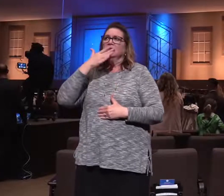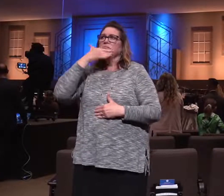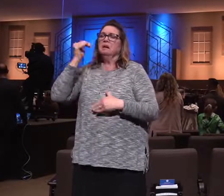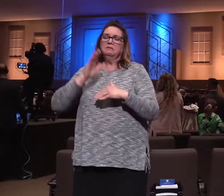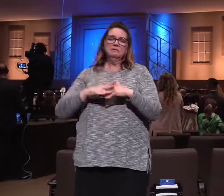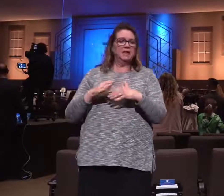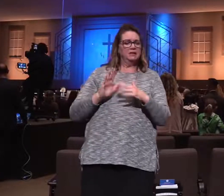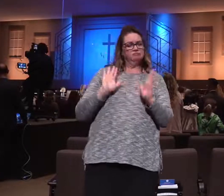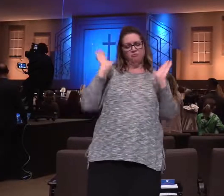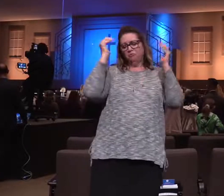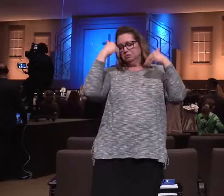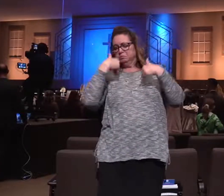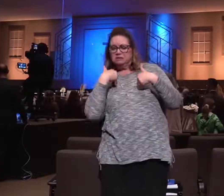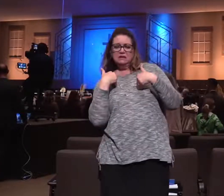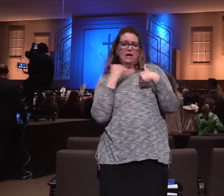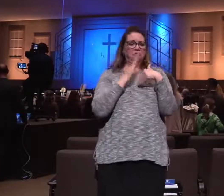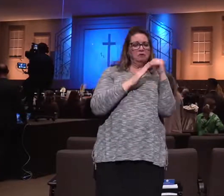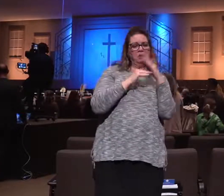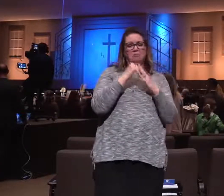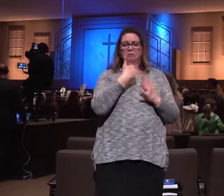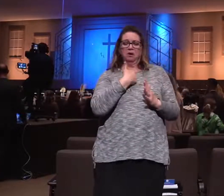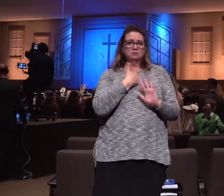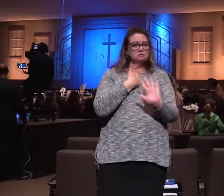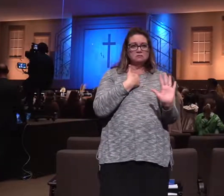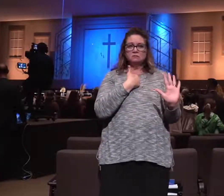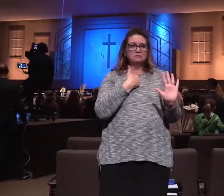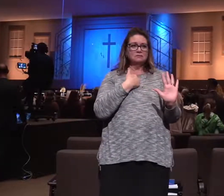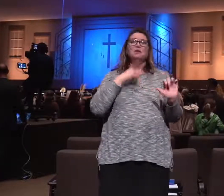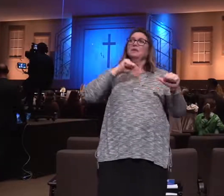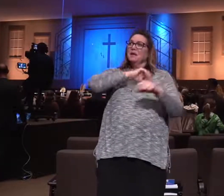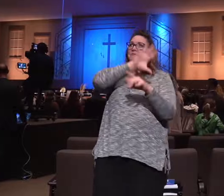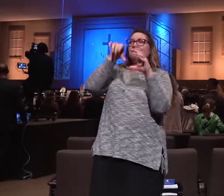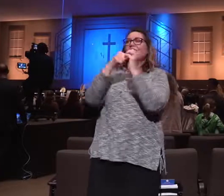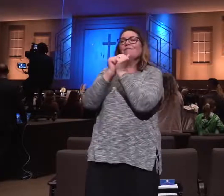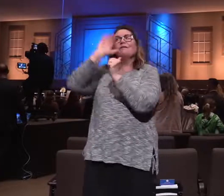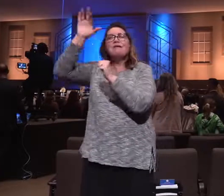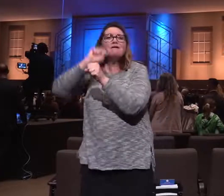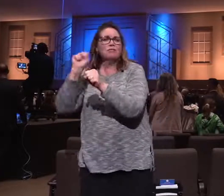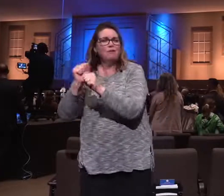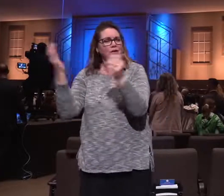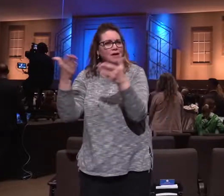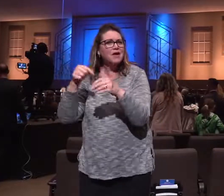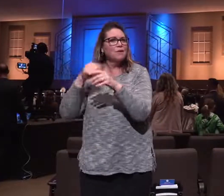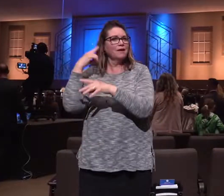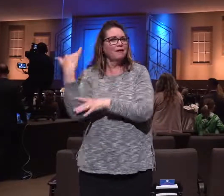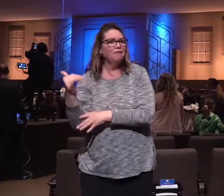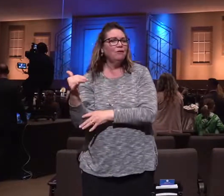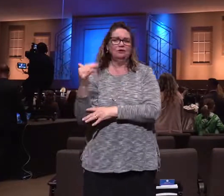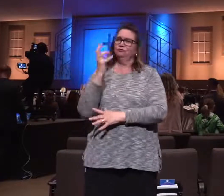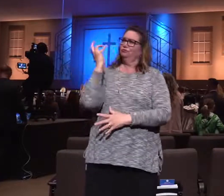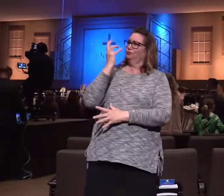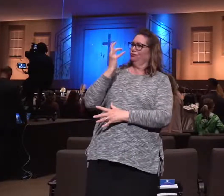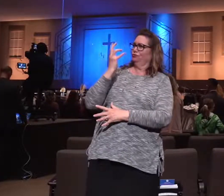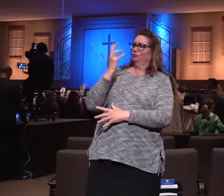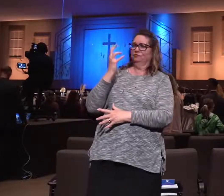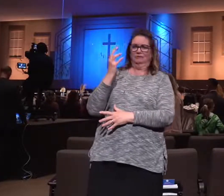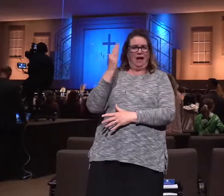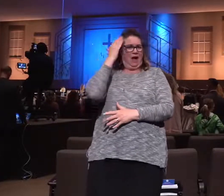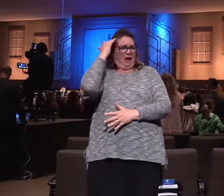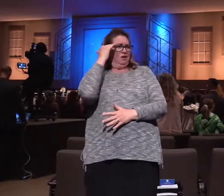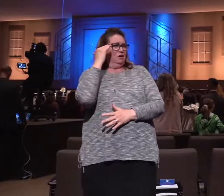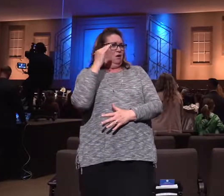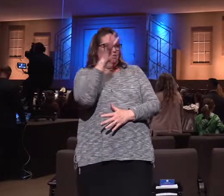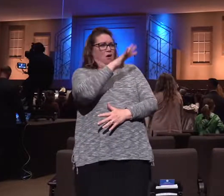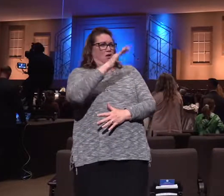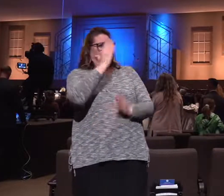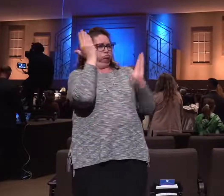so glad that we can be a part of the great work that God is doing right here in California, because the darker the night, the brighter the